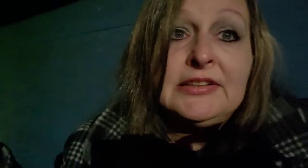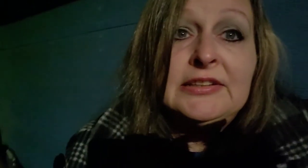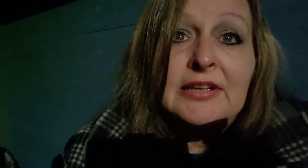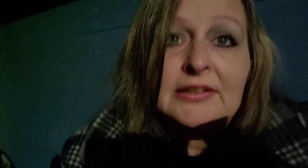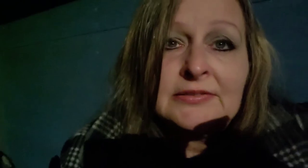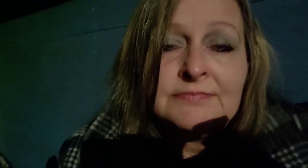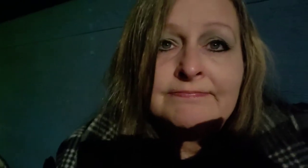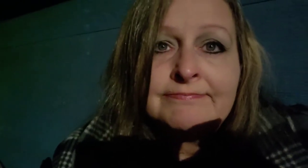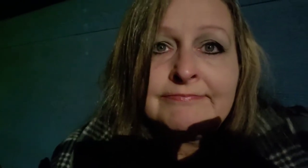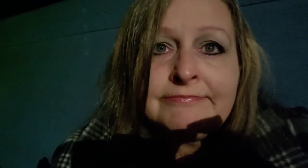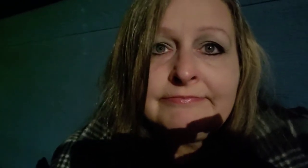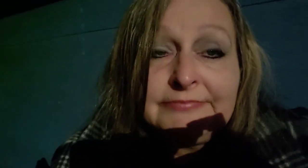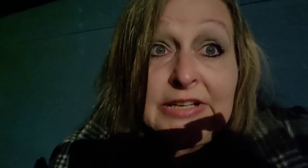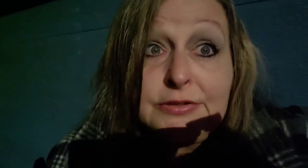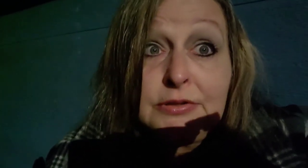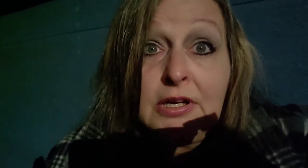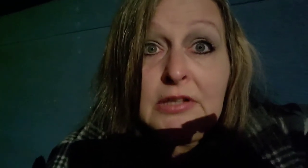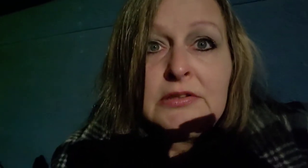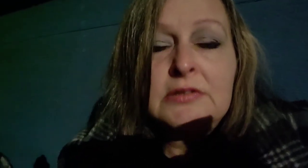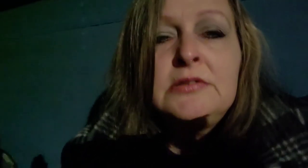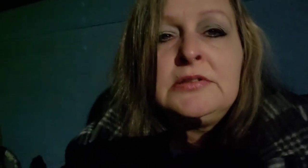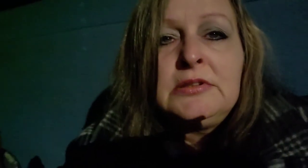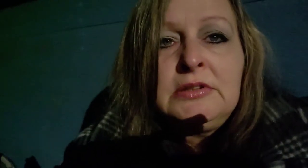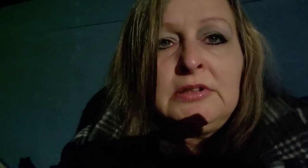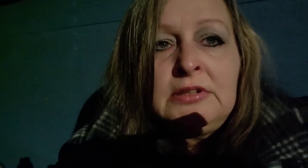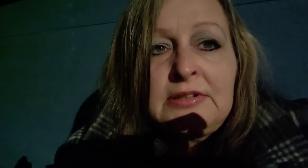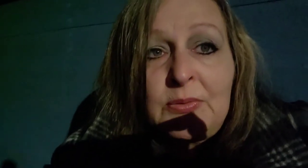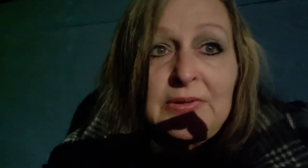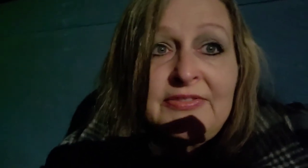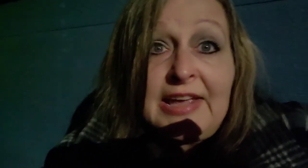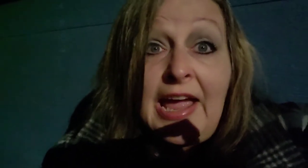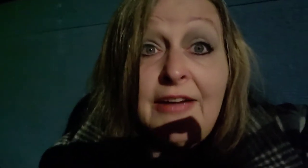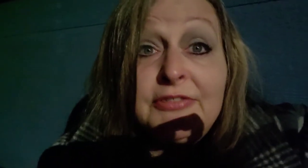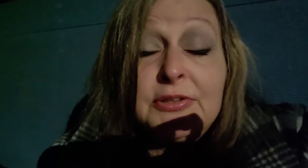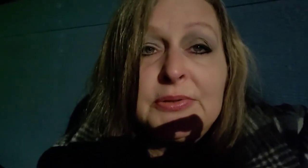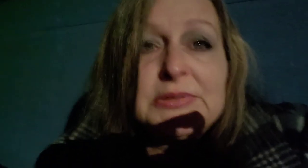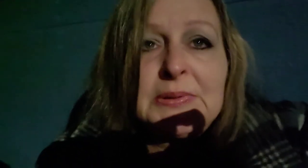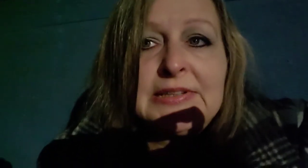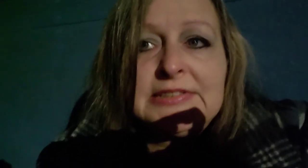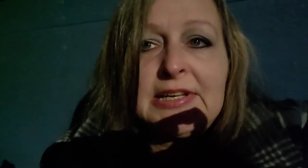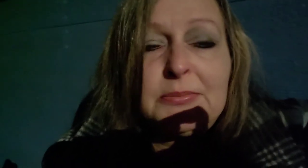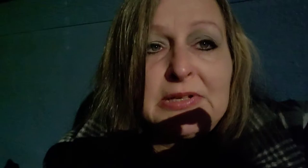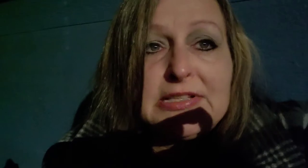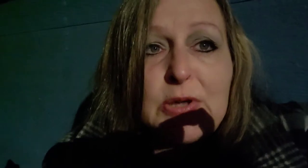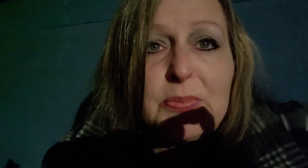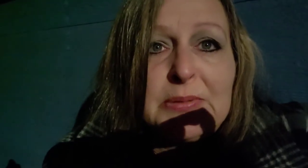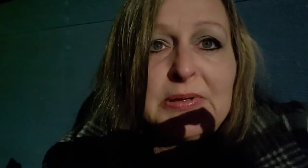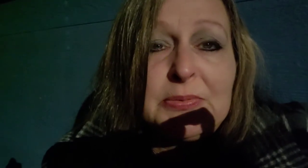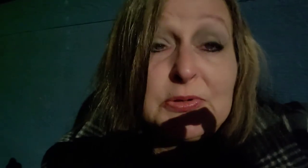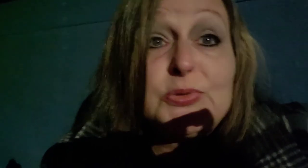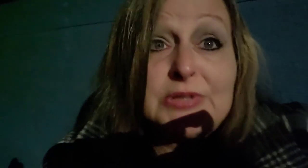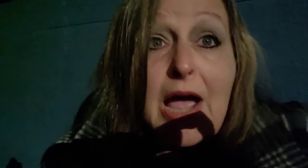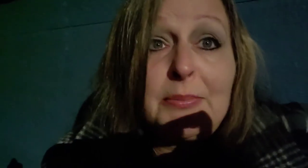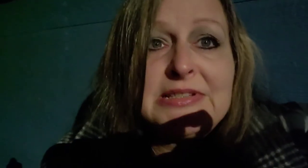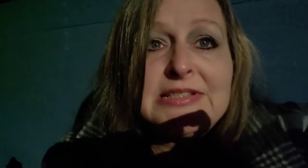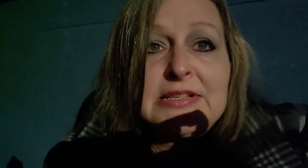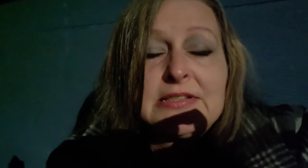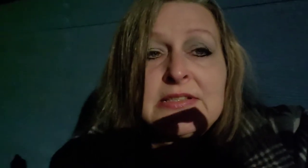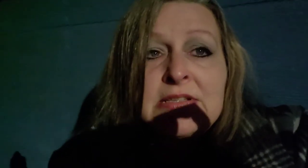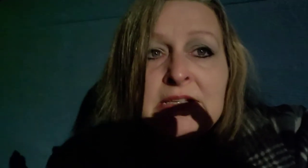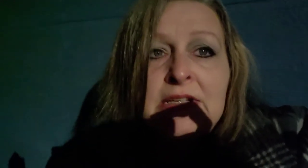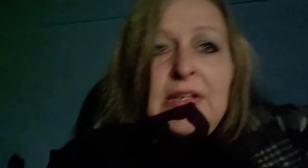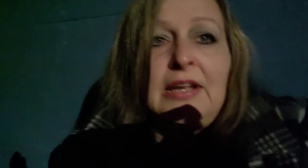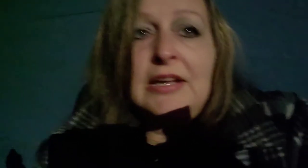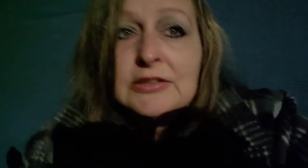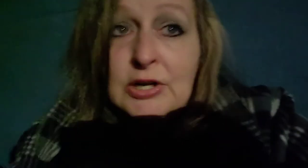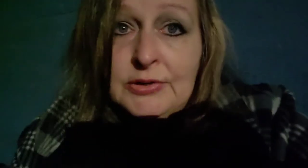call in the National Guard? They will if they have to, is what he said. But he's hoping people use common